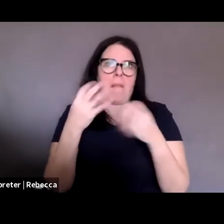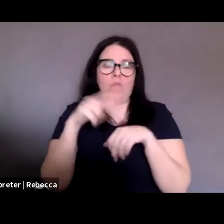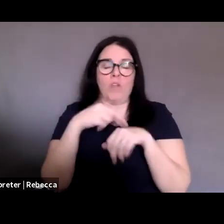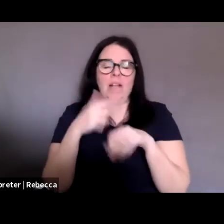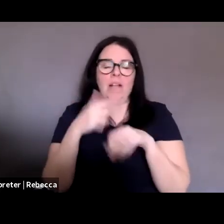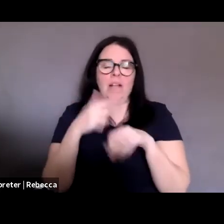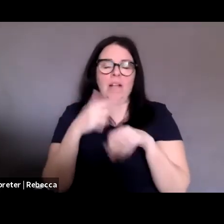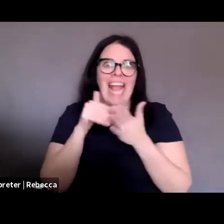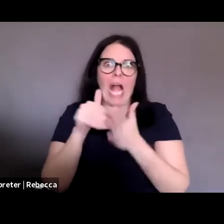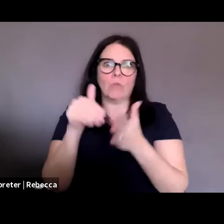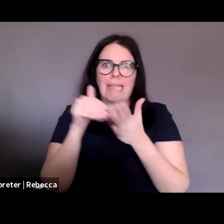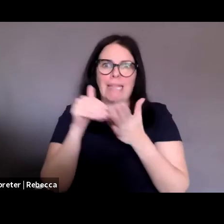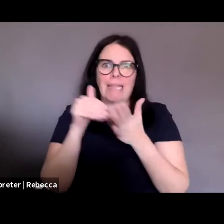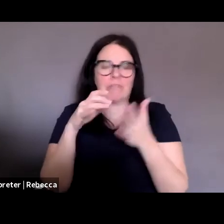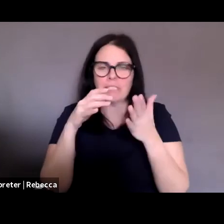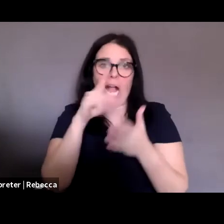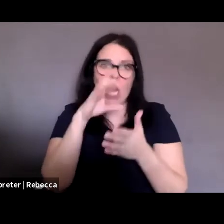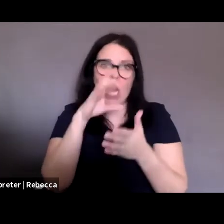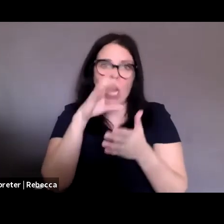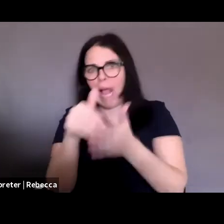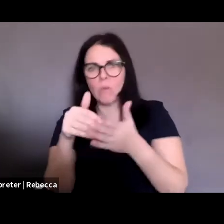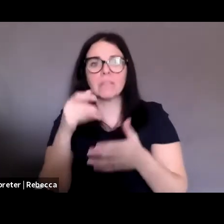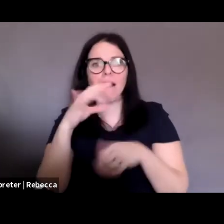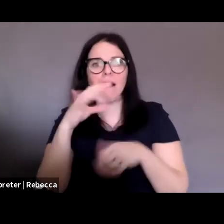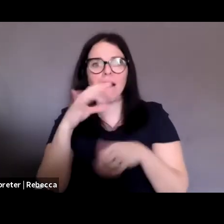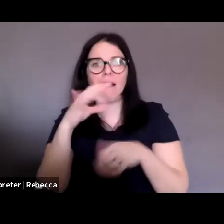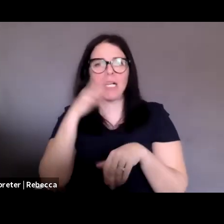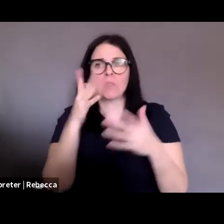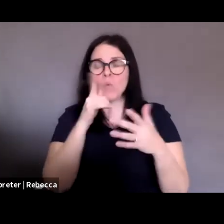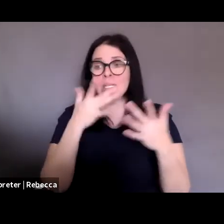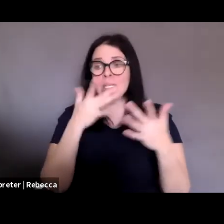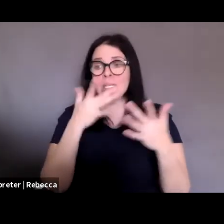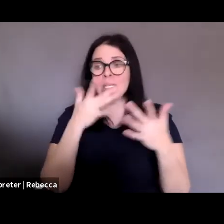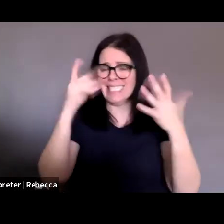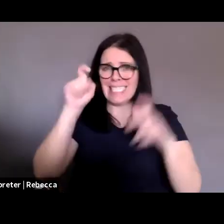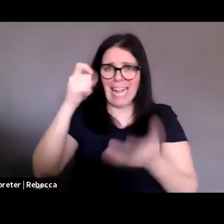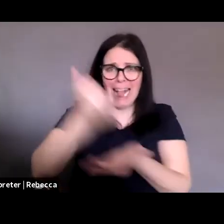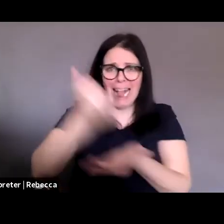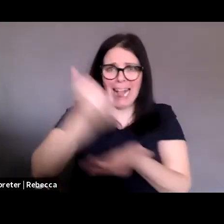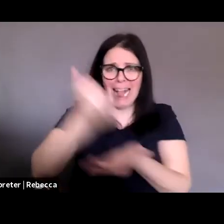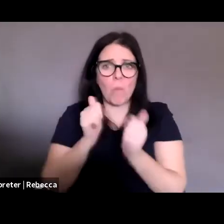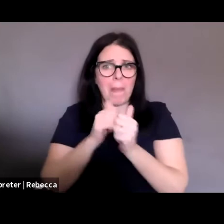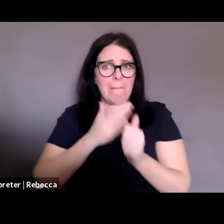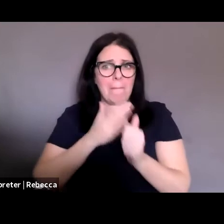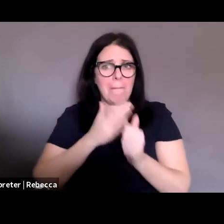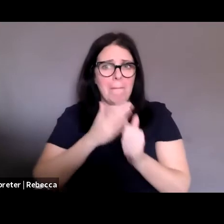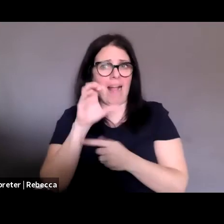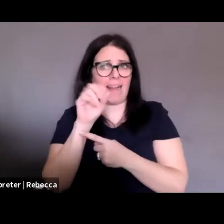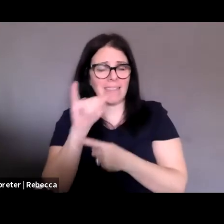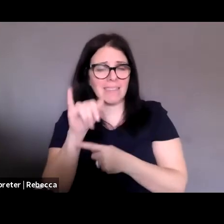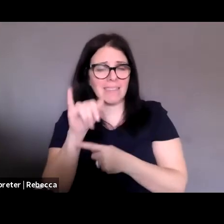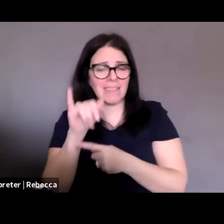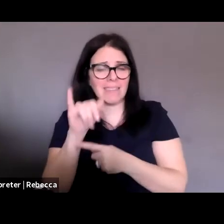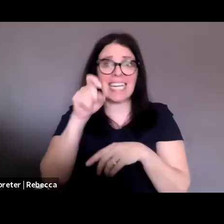desperate parents seeking help with their custody and abuse cases. sometimes wanting an appeal, sometimes not able to get an appeal. So we